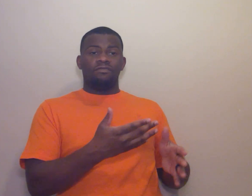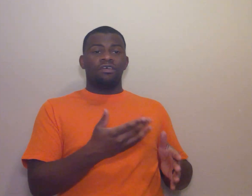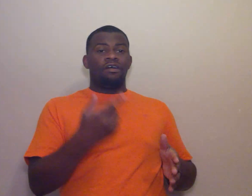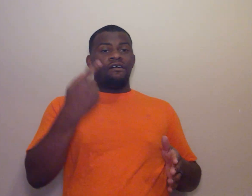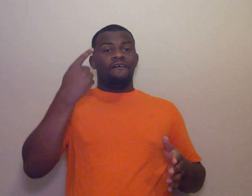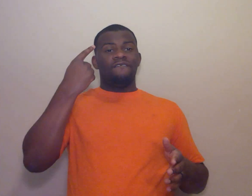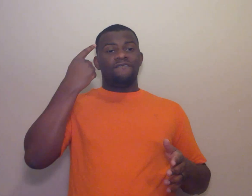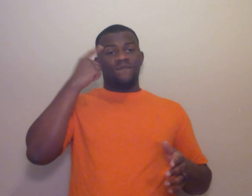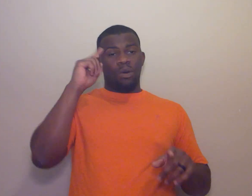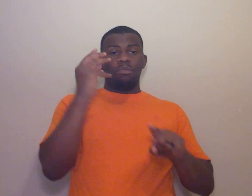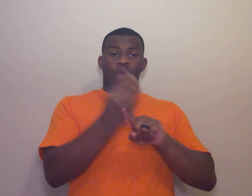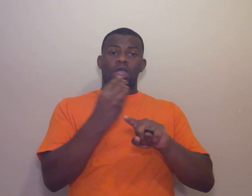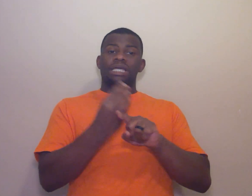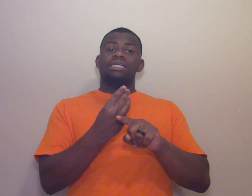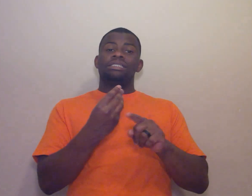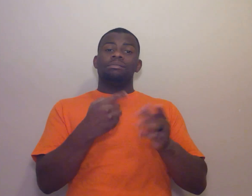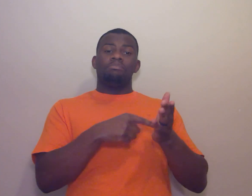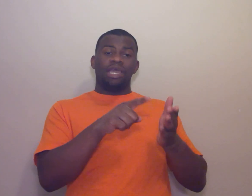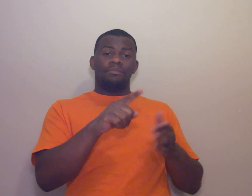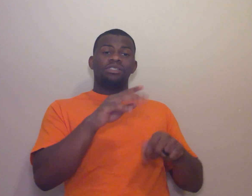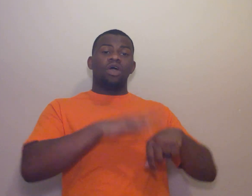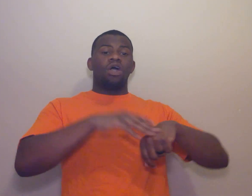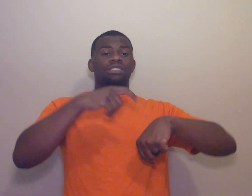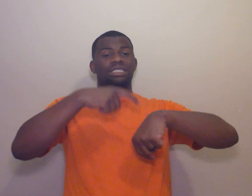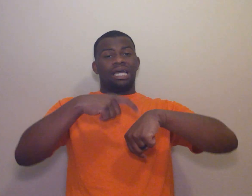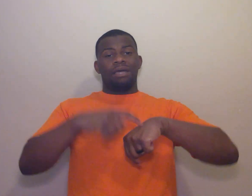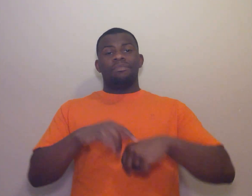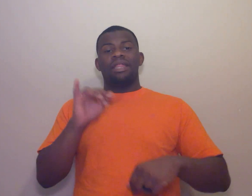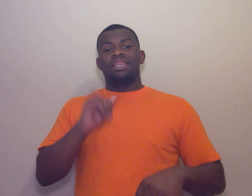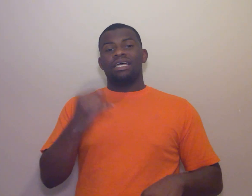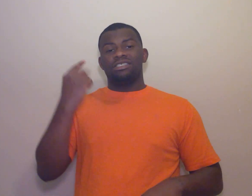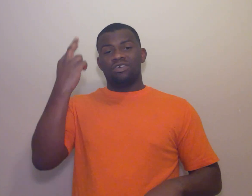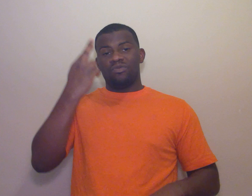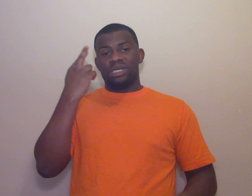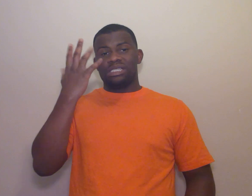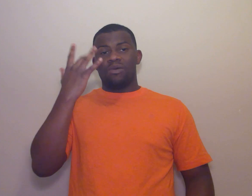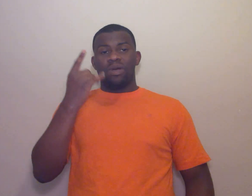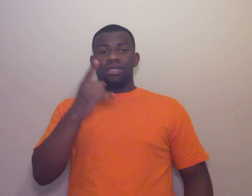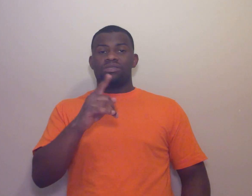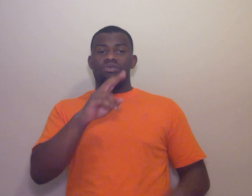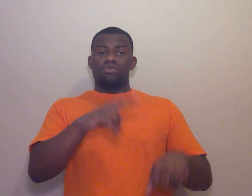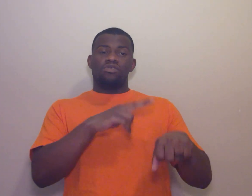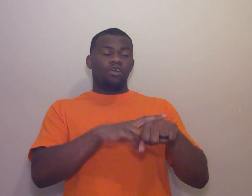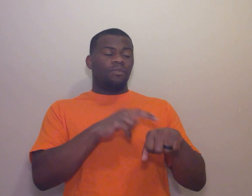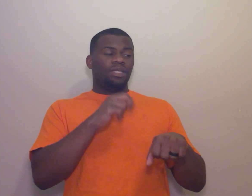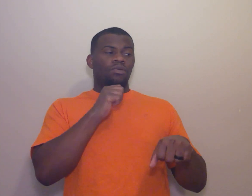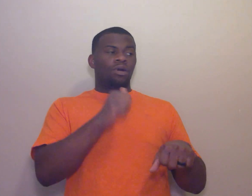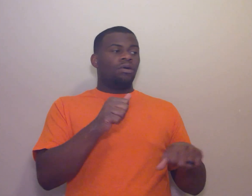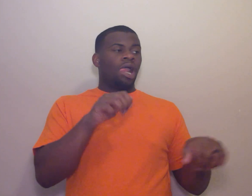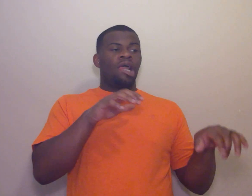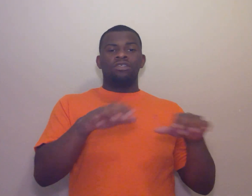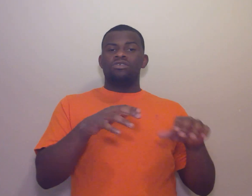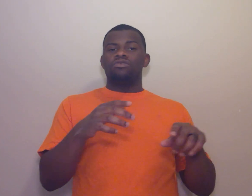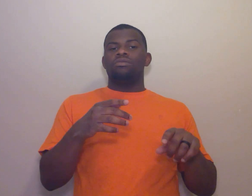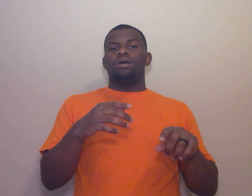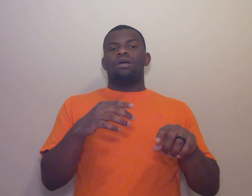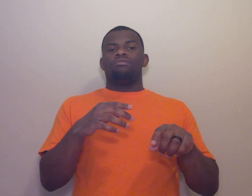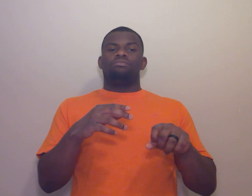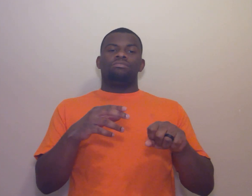payments on time. And that's the reason why you normally, instead of just doing a regular rental, you do something like a rent to own, where